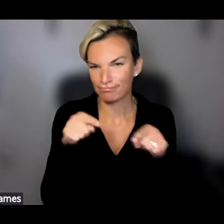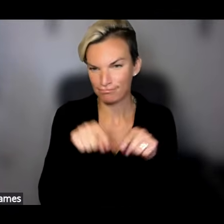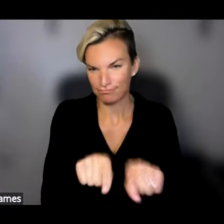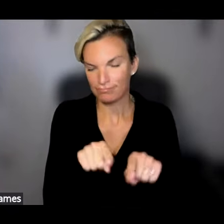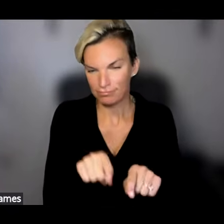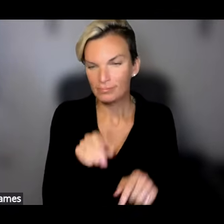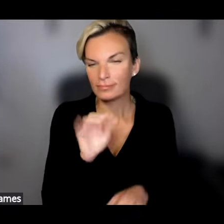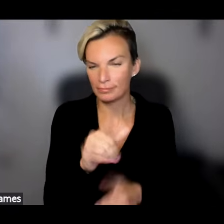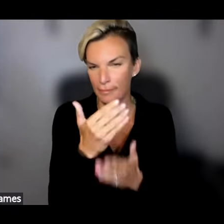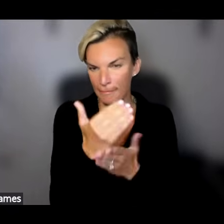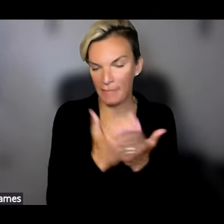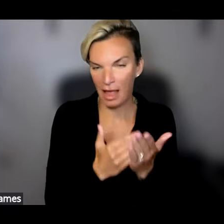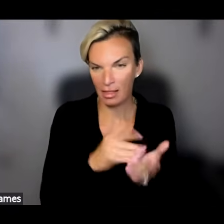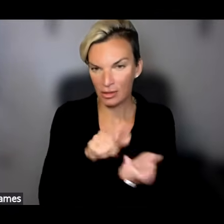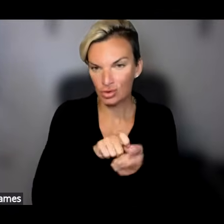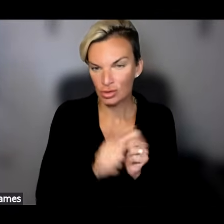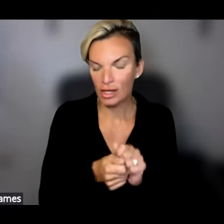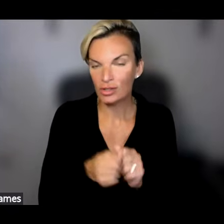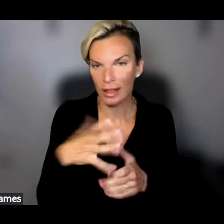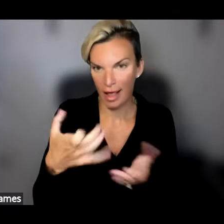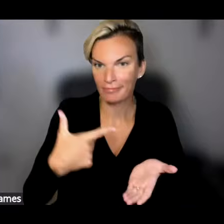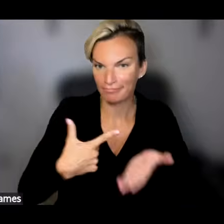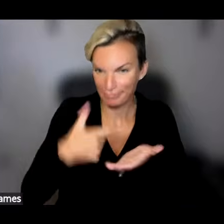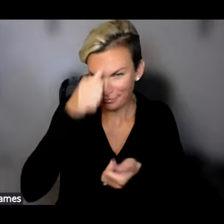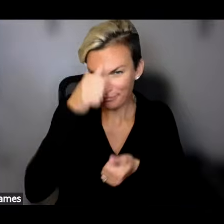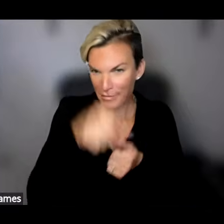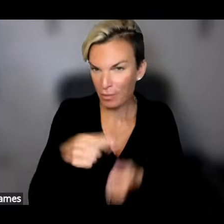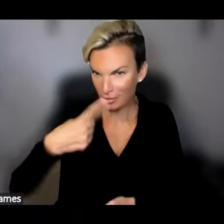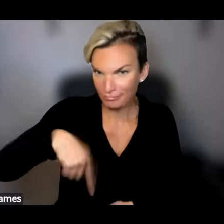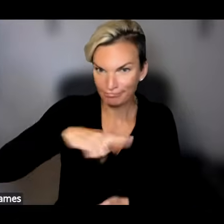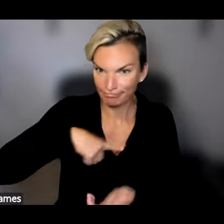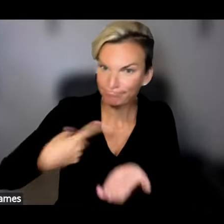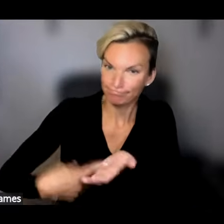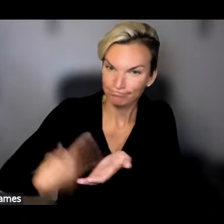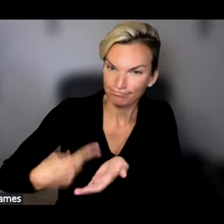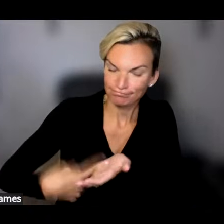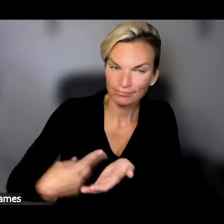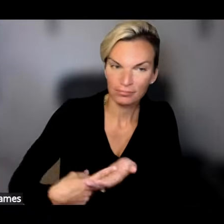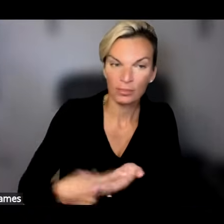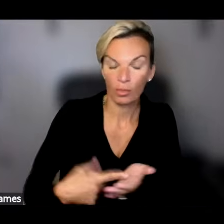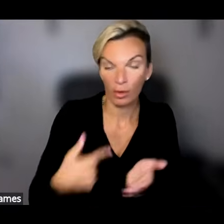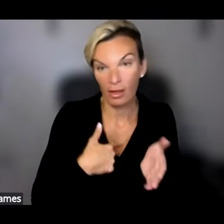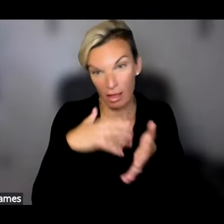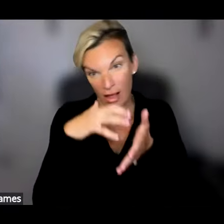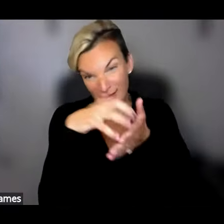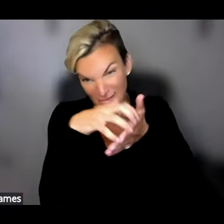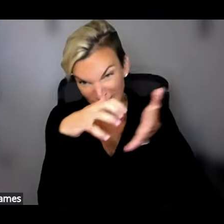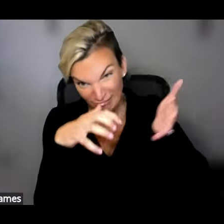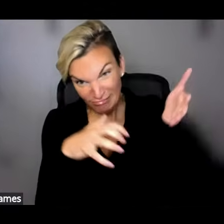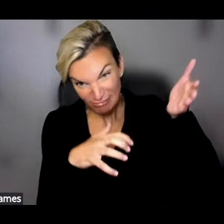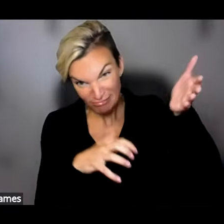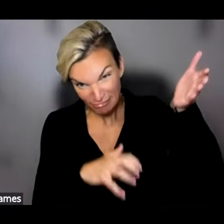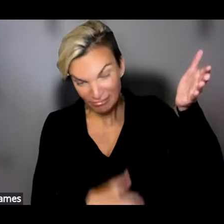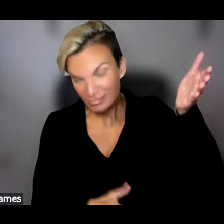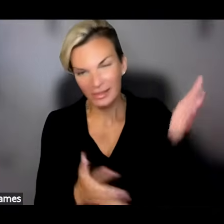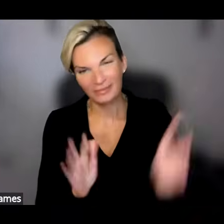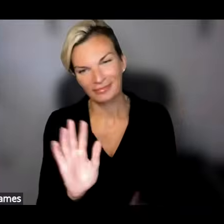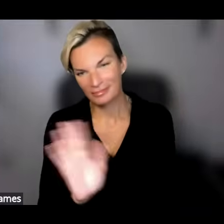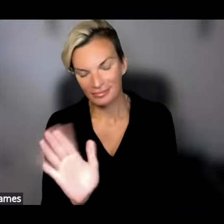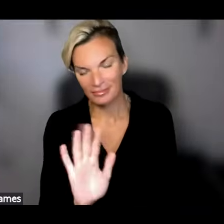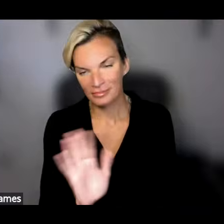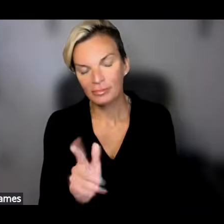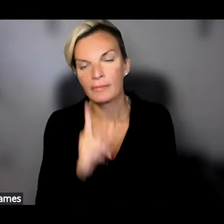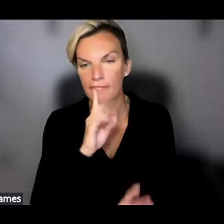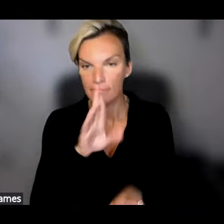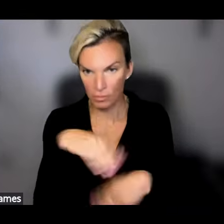did a bunch of things. And after a lot of discussion, the board decided, let's not try to list all those there. Let's just say a proposal to amend the state constitution